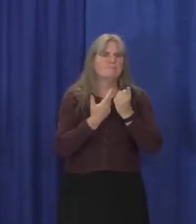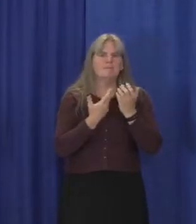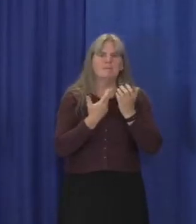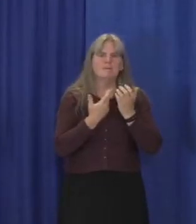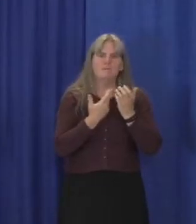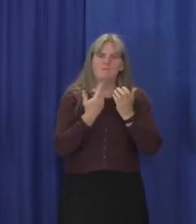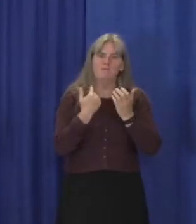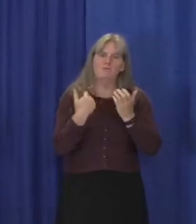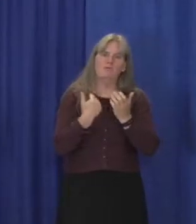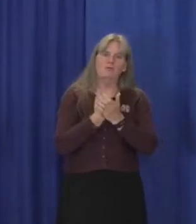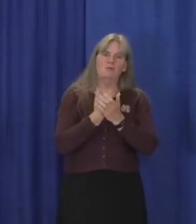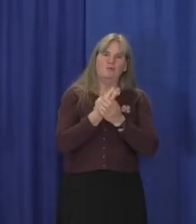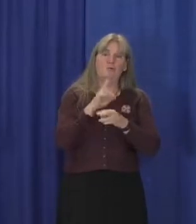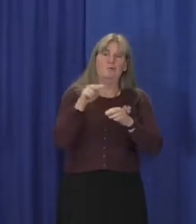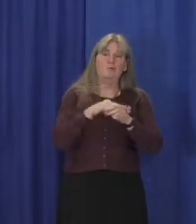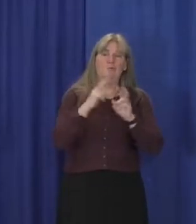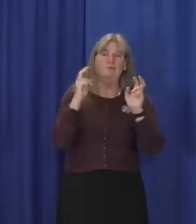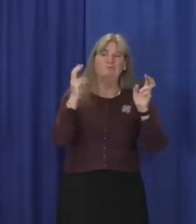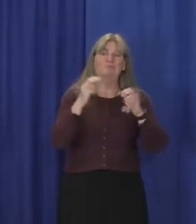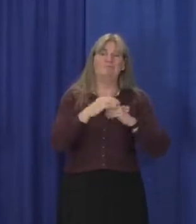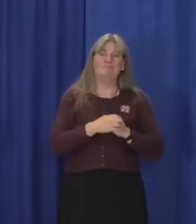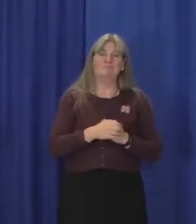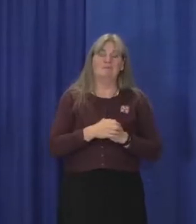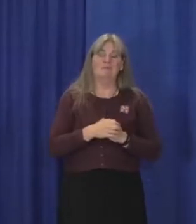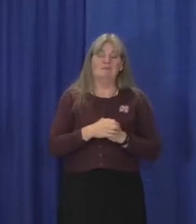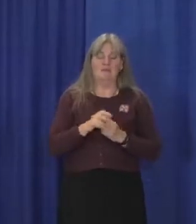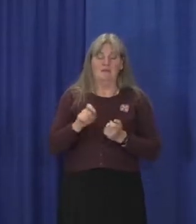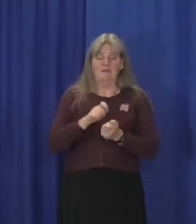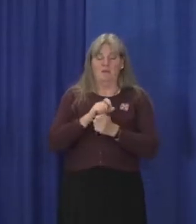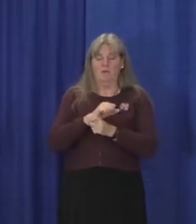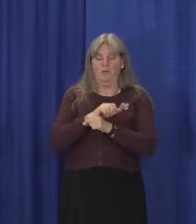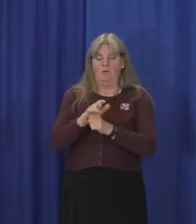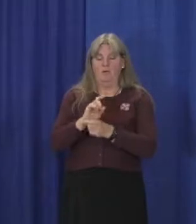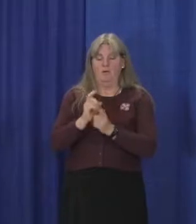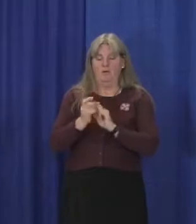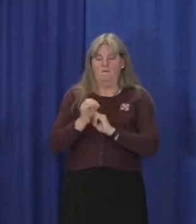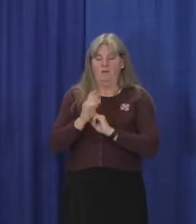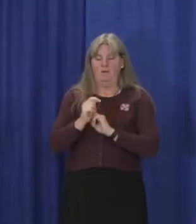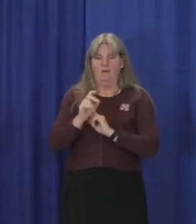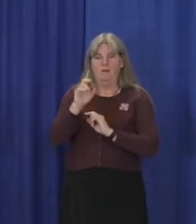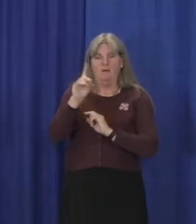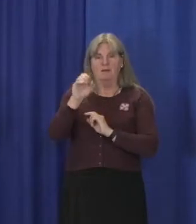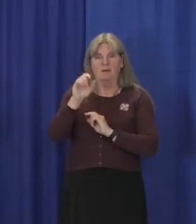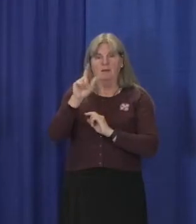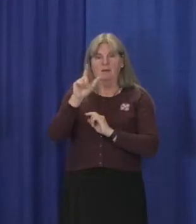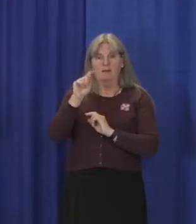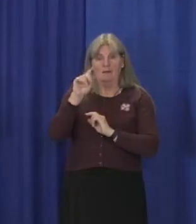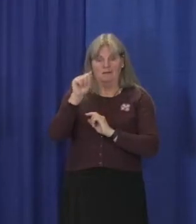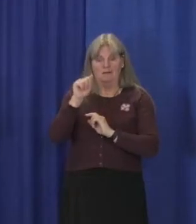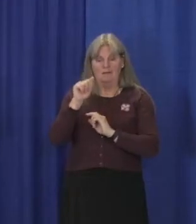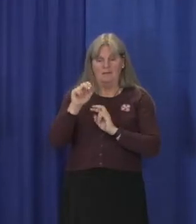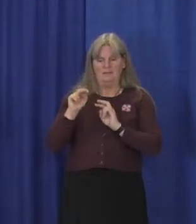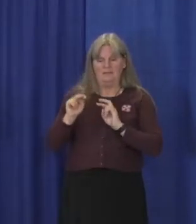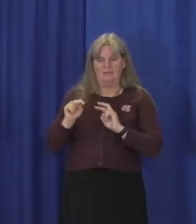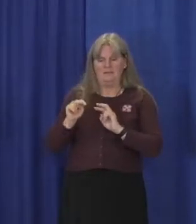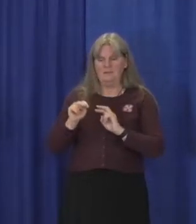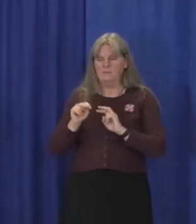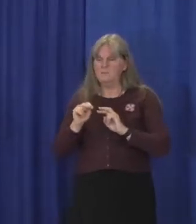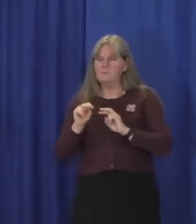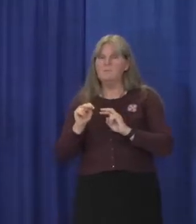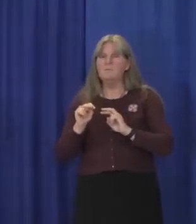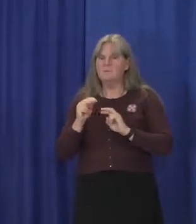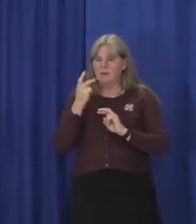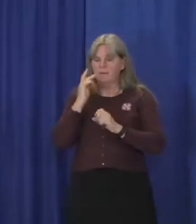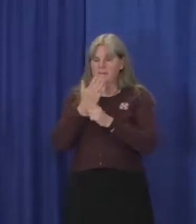normal. As for Delta specifically, you're right. We're watching the statistical relevance of